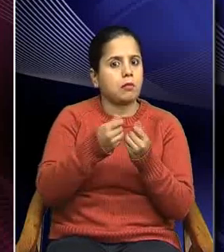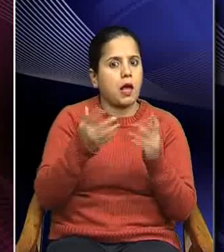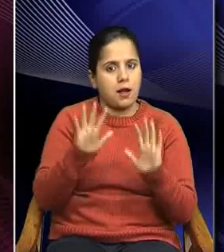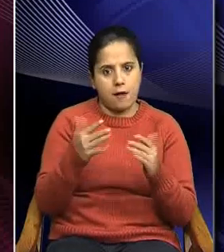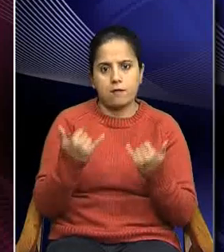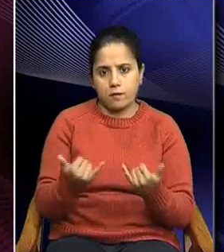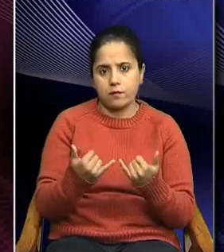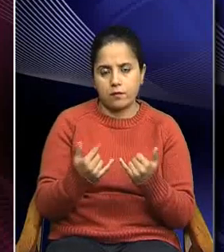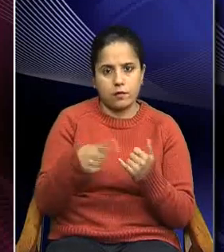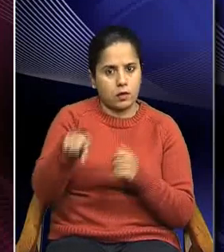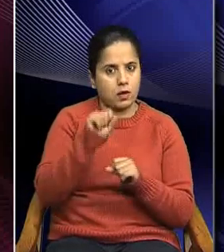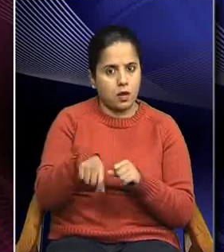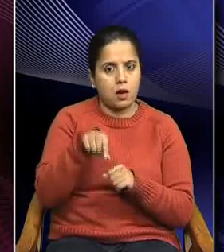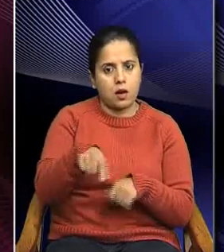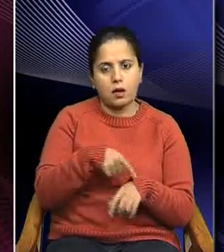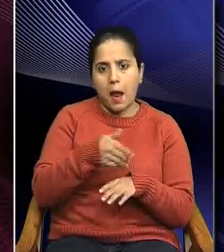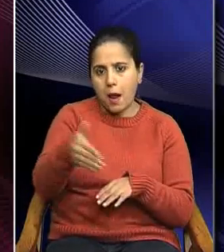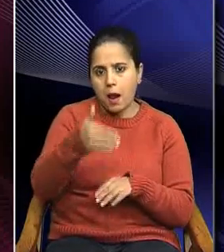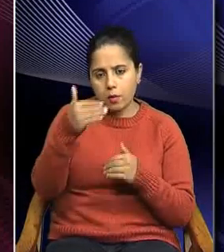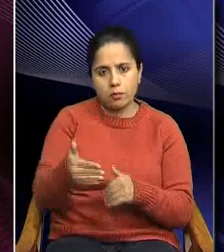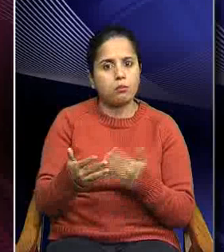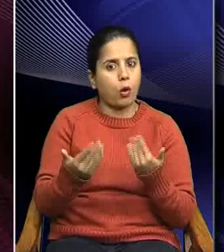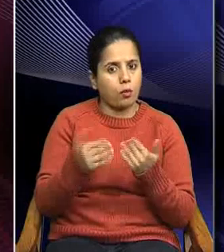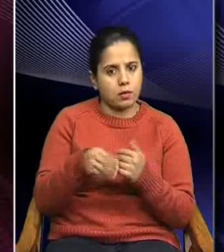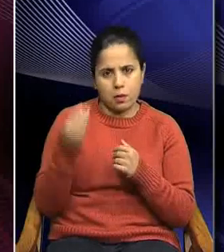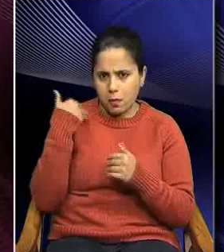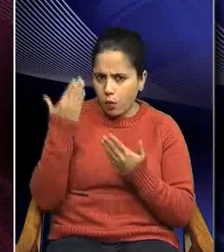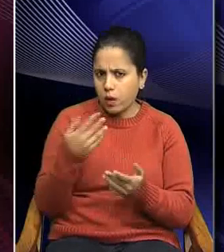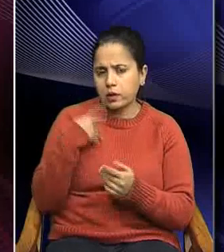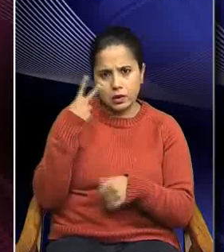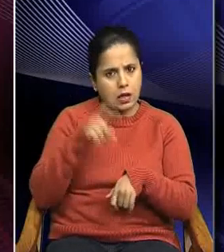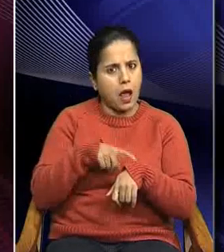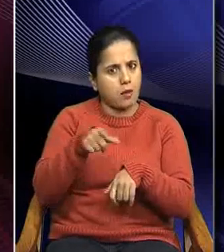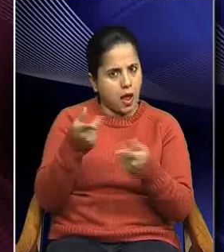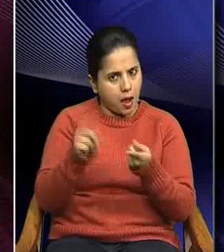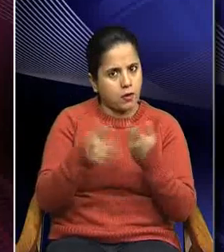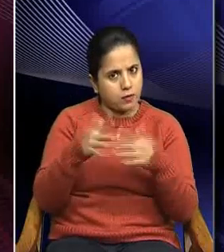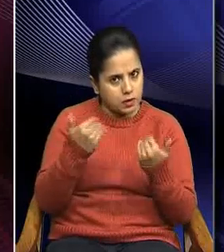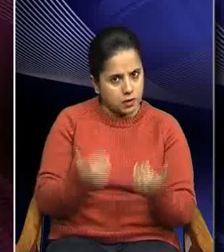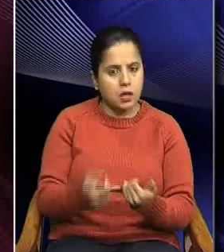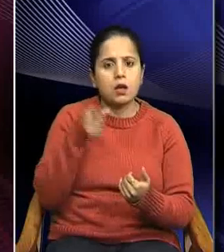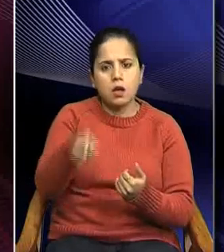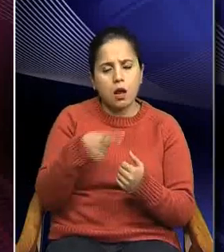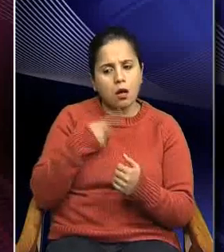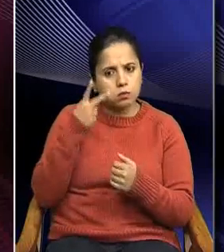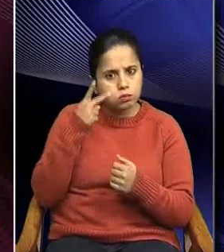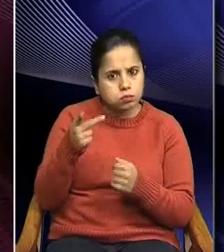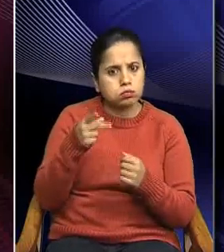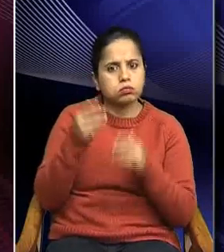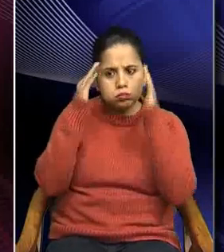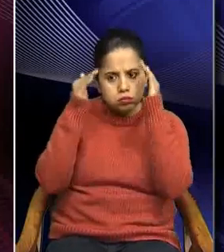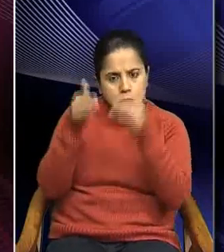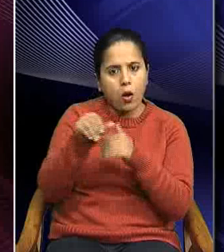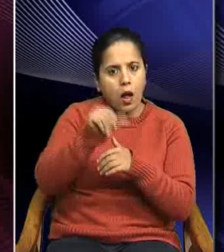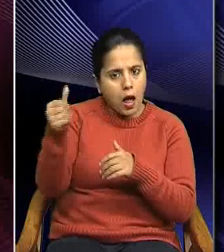can happen over a period of time, that have happened over a period of time, and that is what we will try to track in other part of